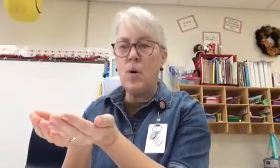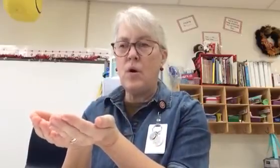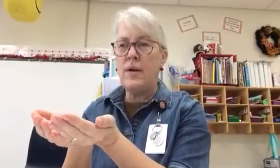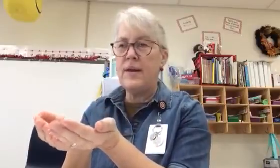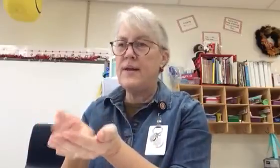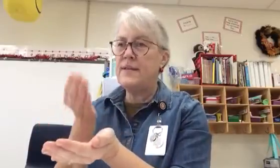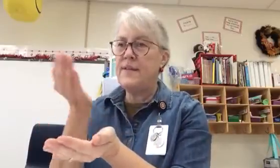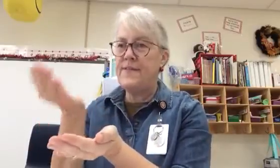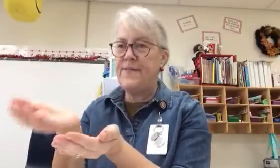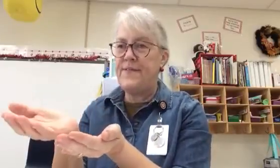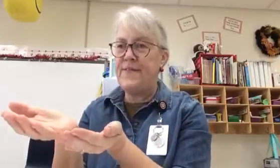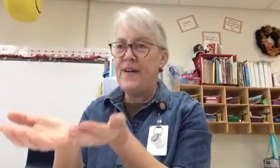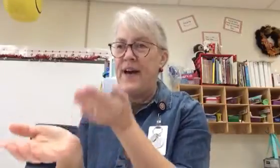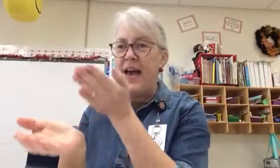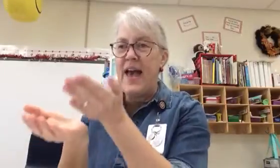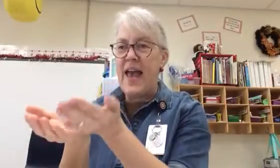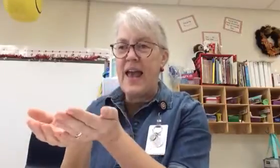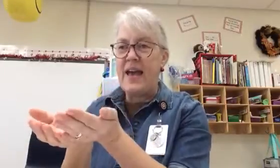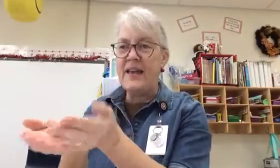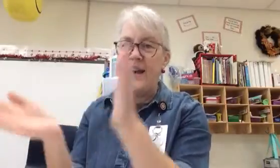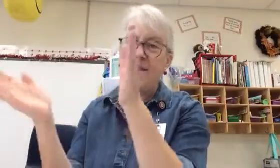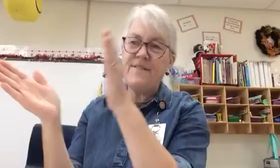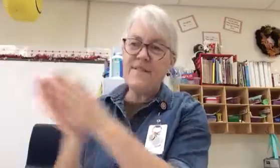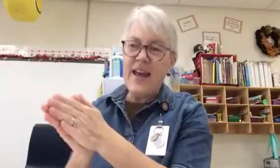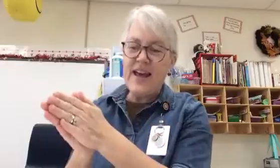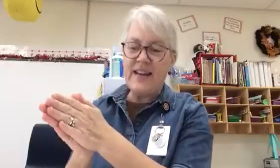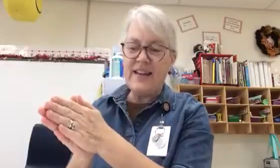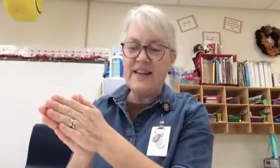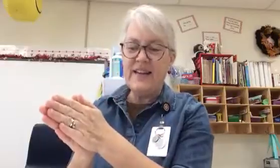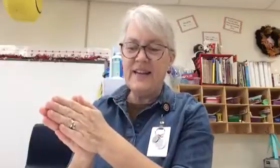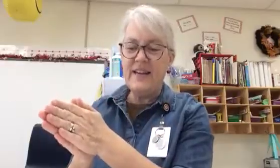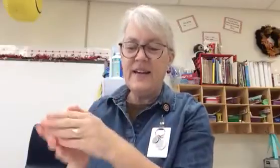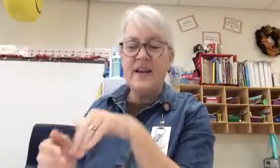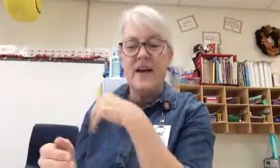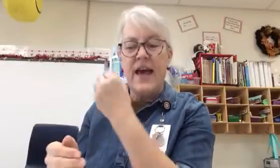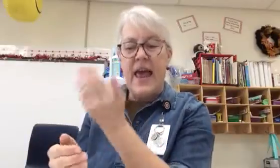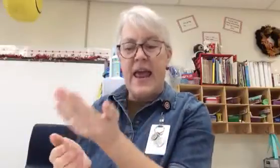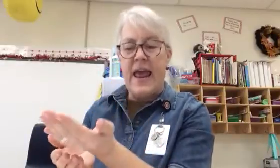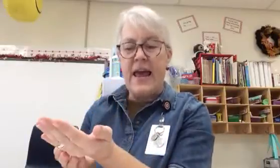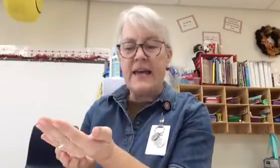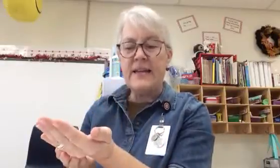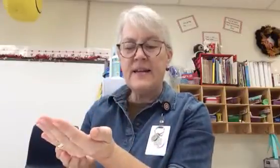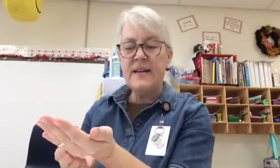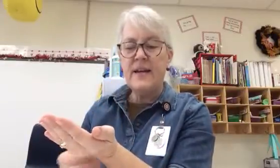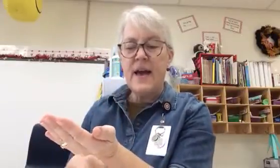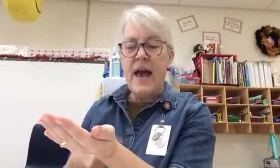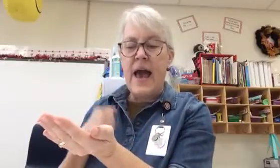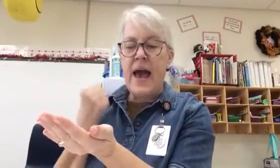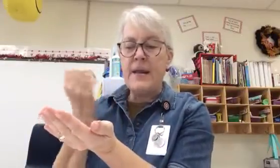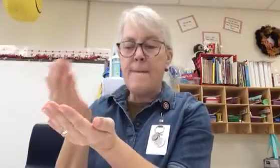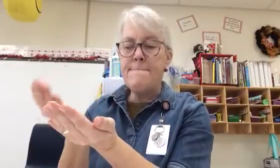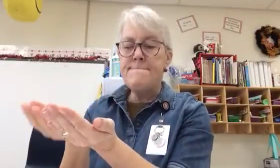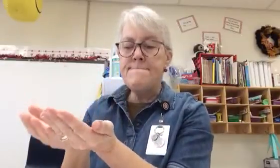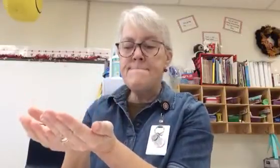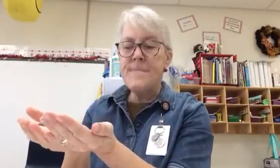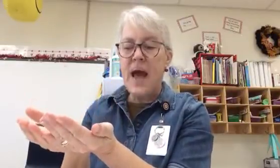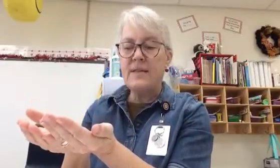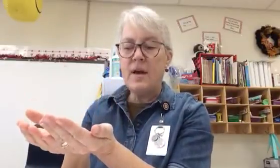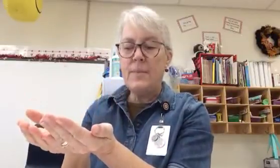word is f, an, man. An, add k at the